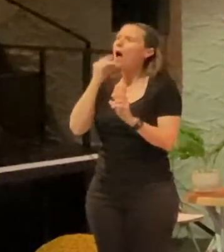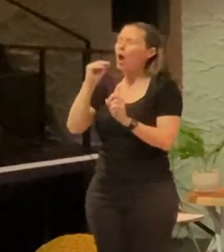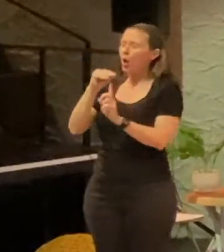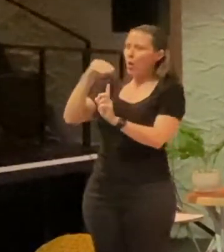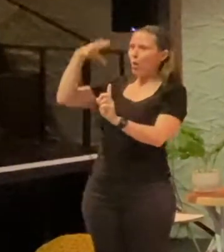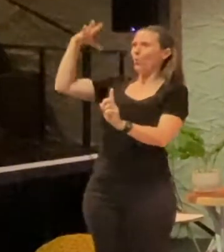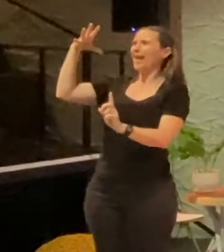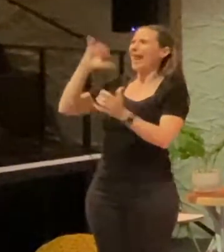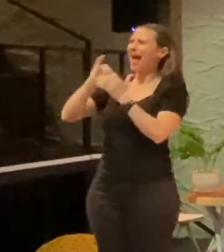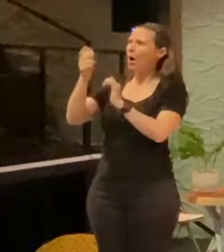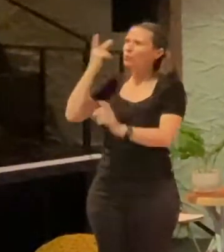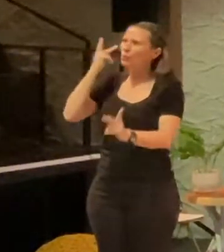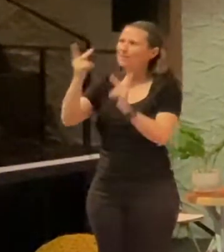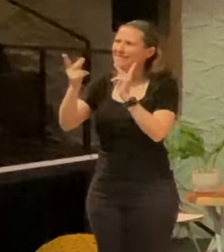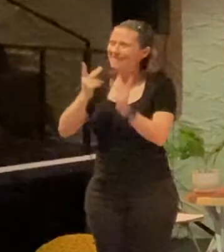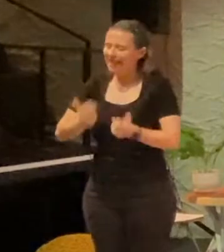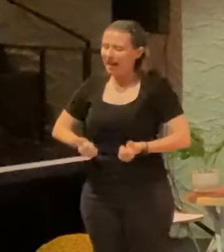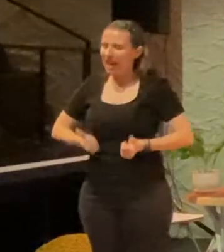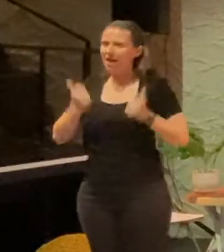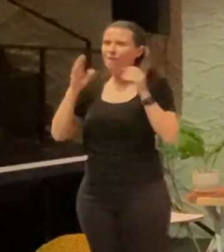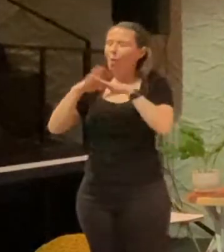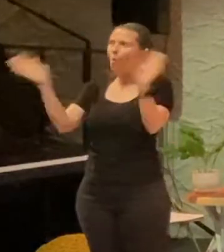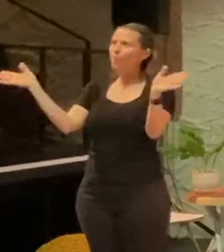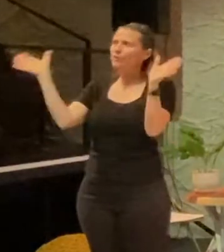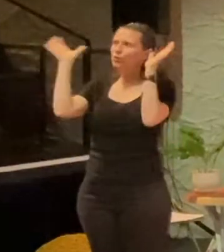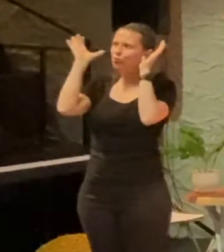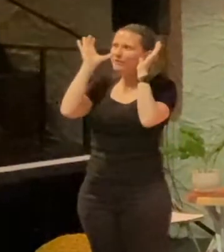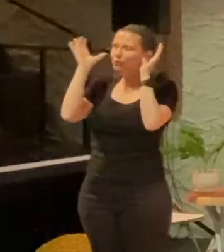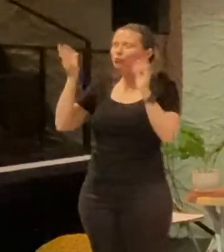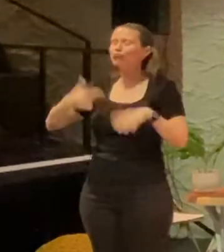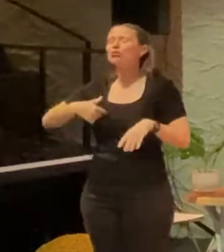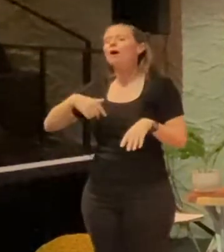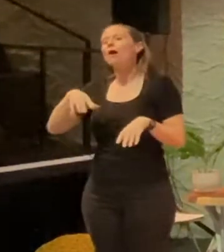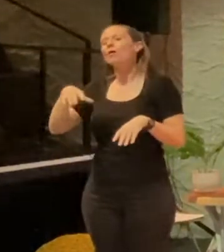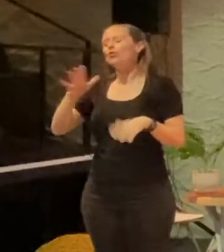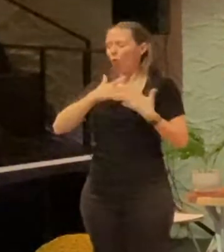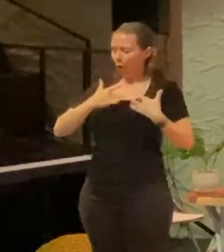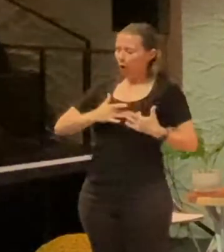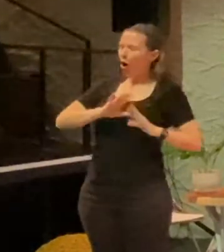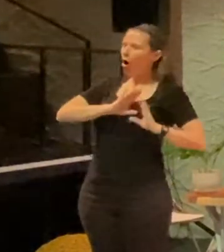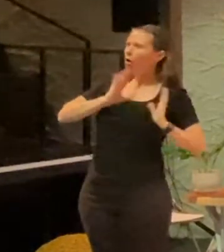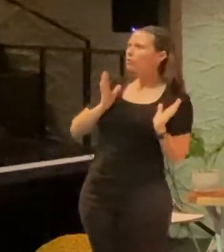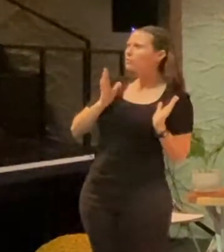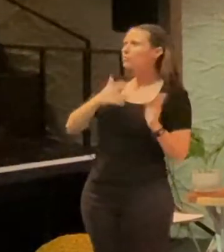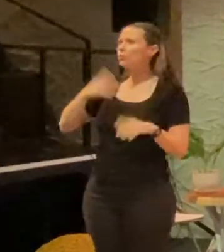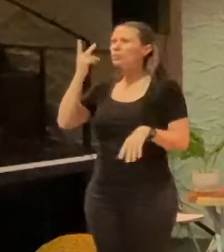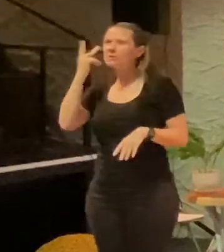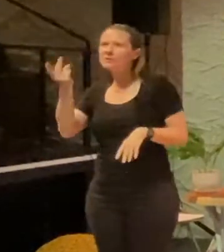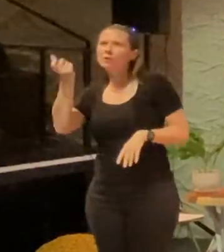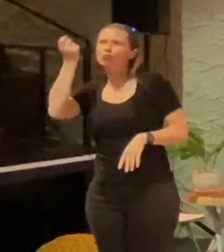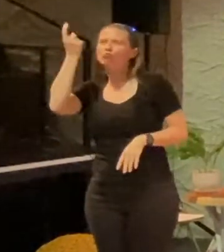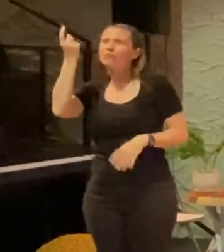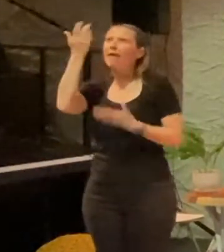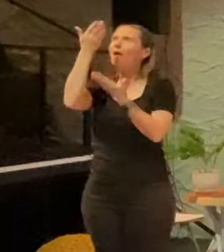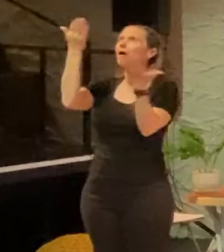that opens your ears and your heart to see and understand God.